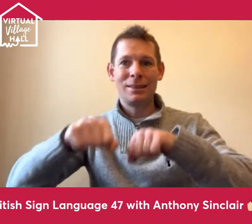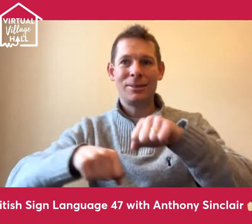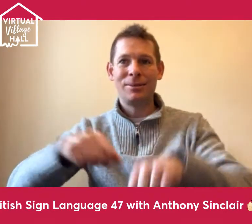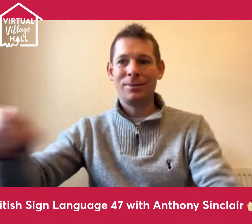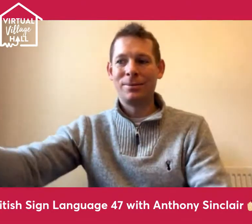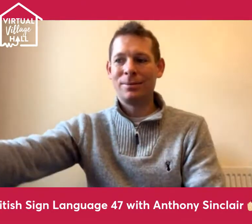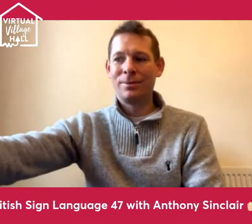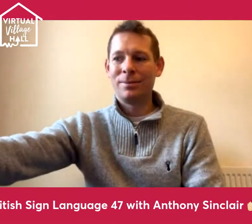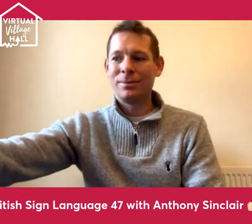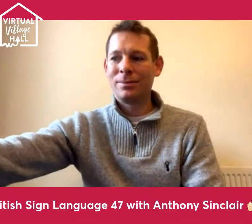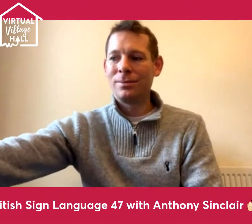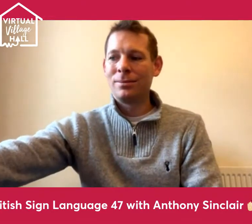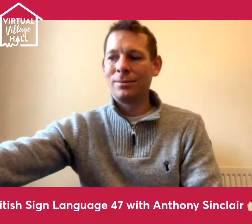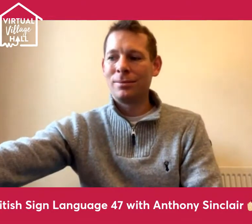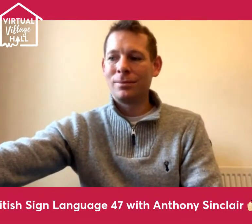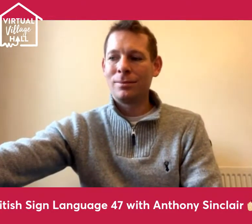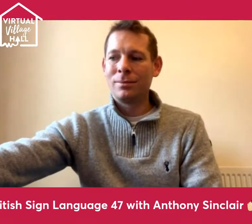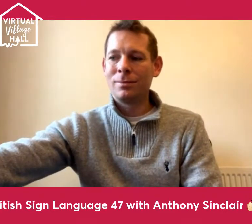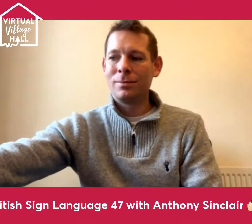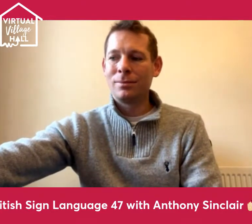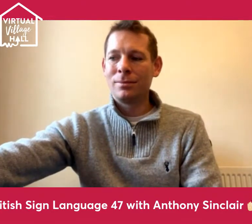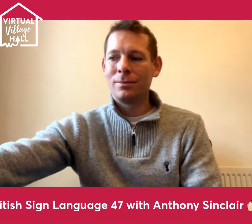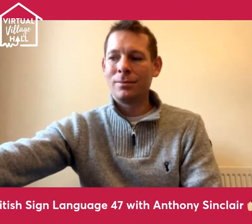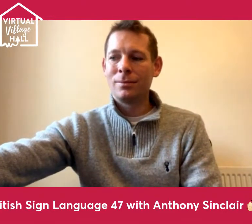So number 10 was that one.